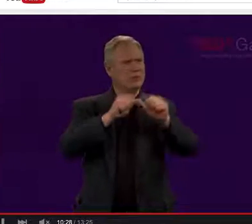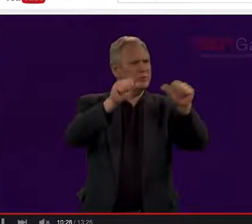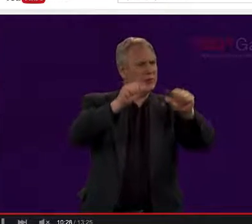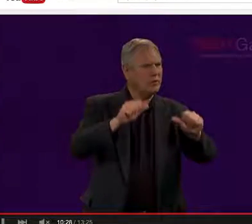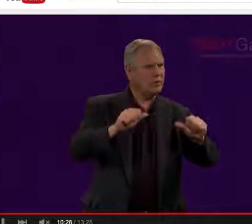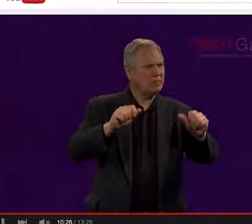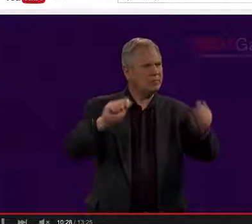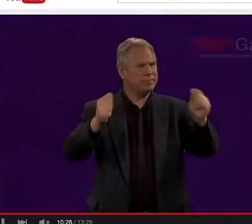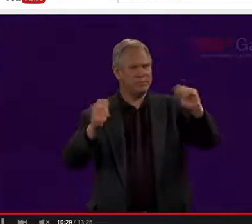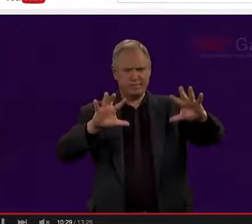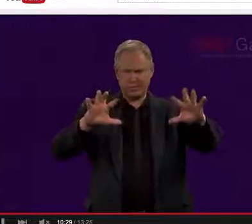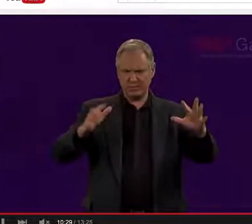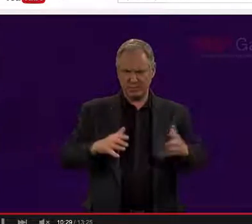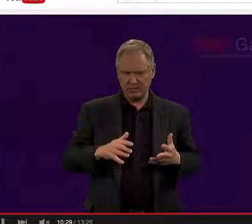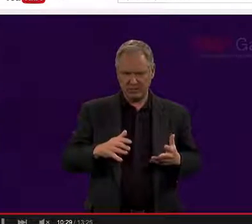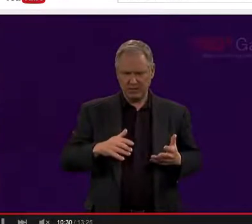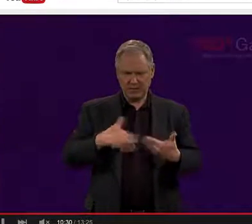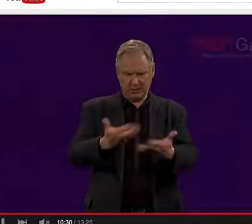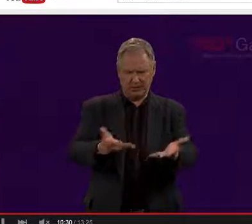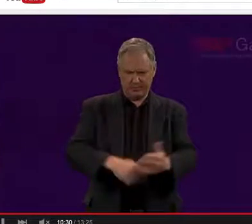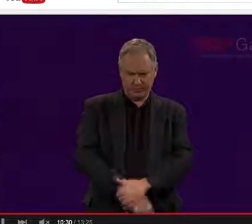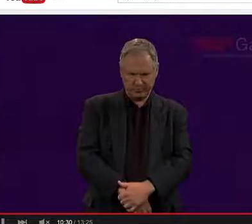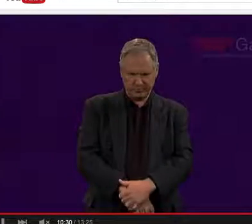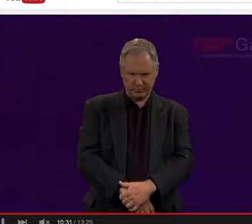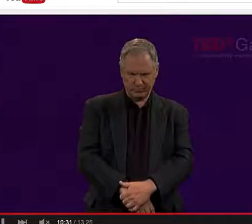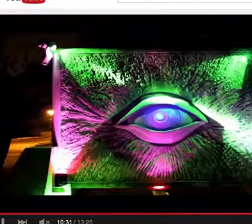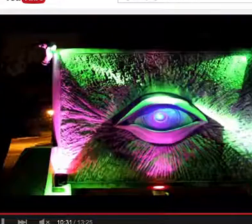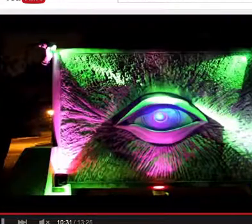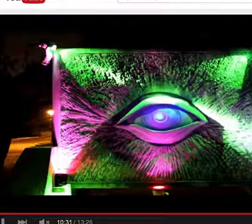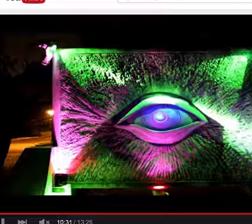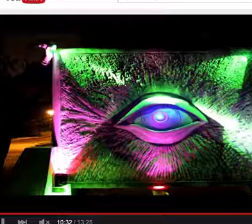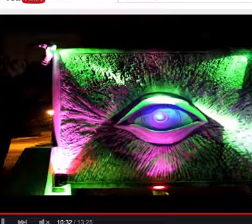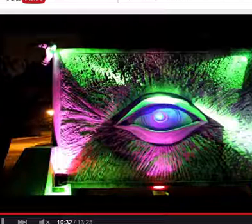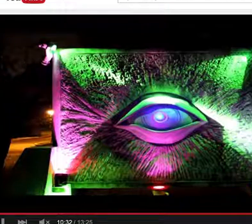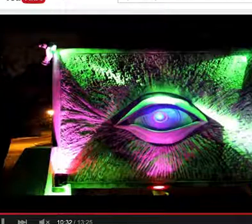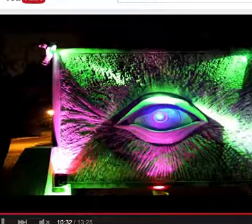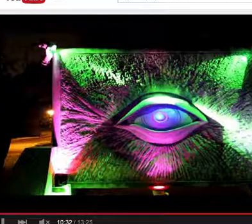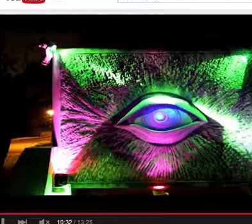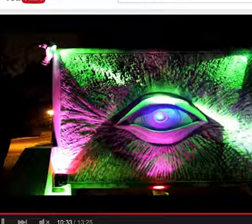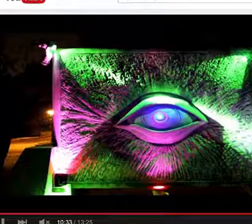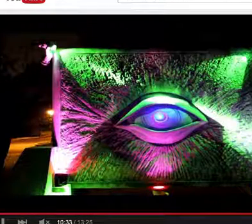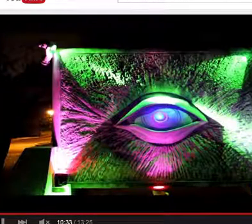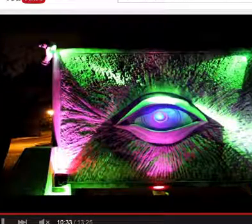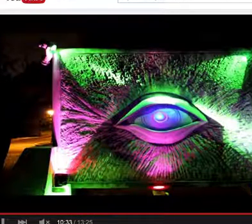It changed the mood, it changed the shape. Look